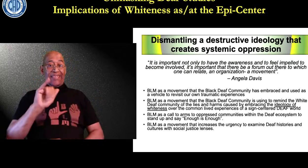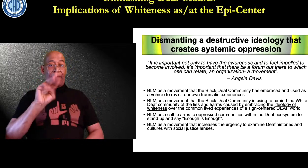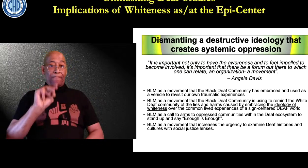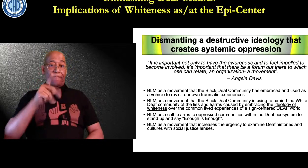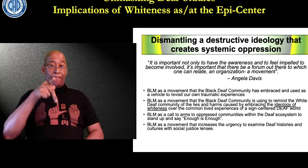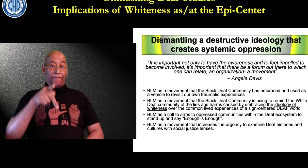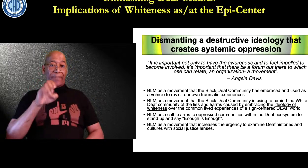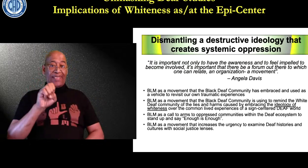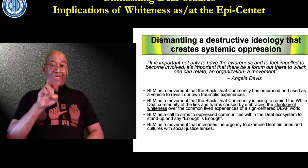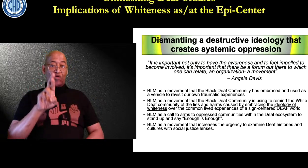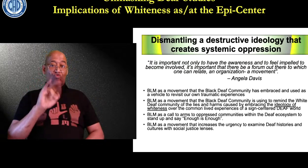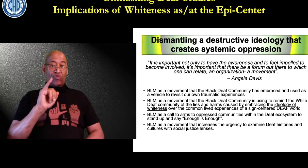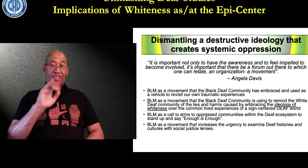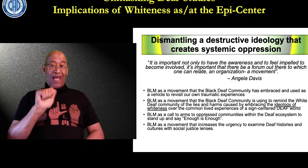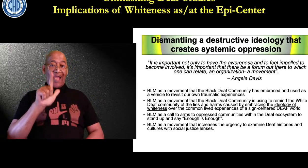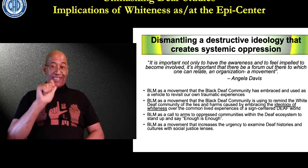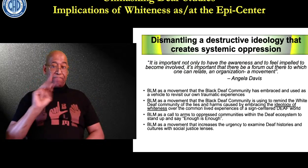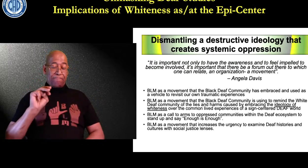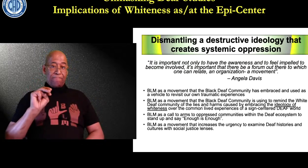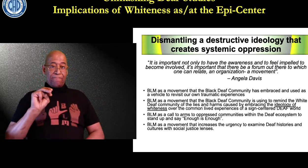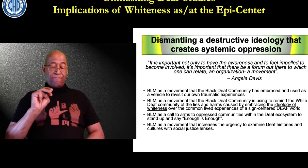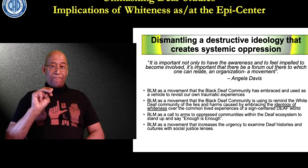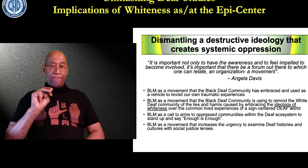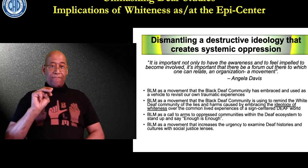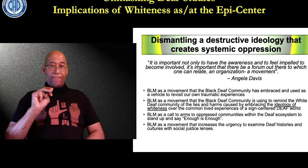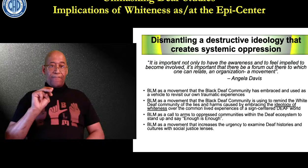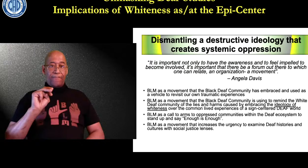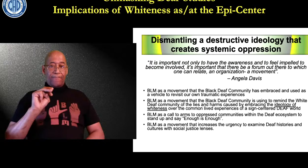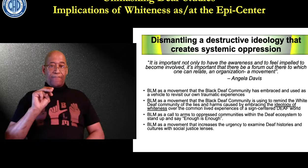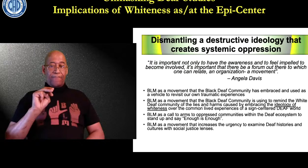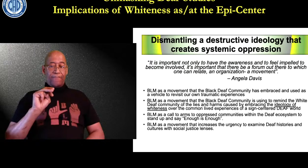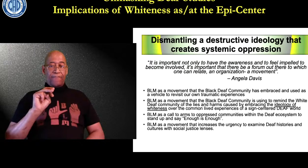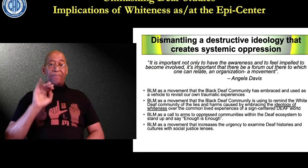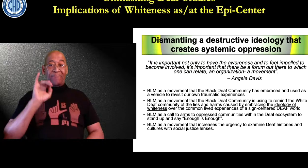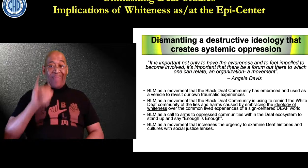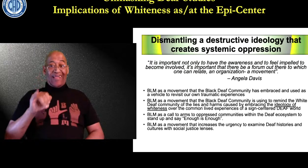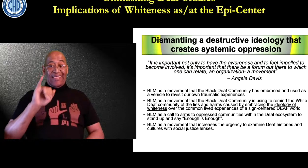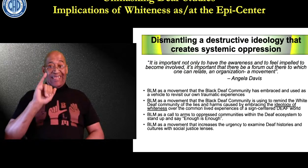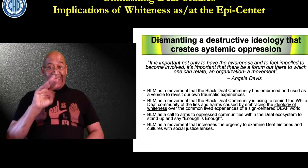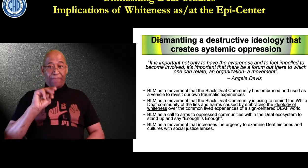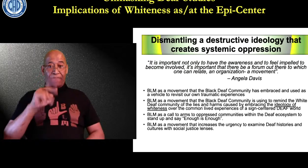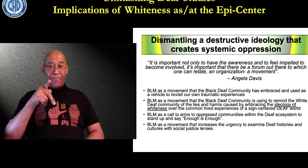They were still in control from colonization and becoming